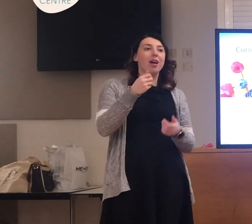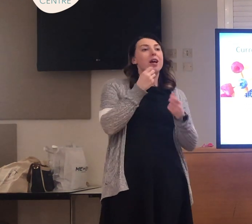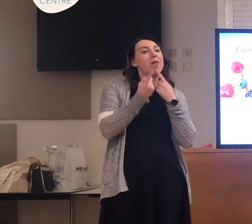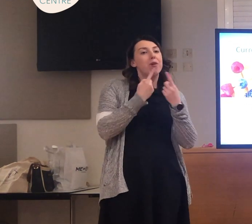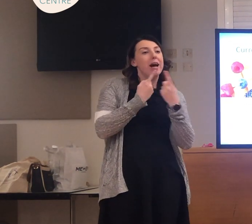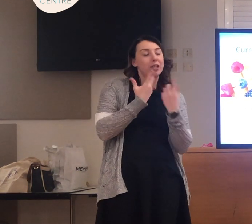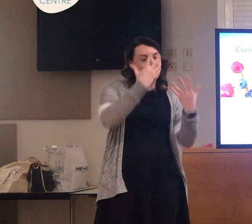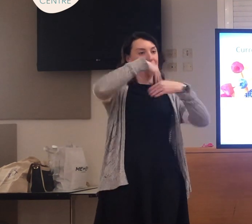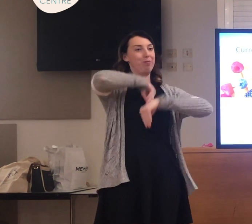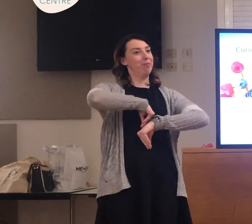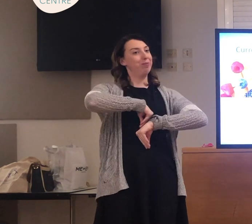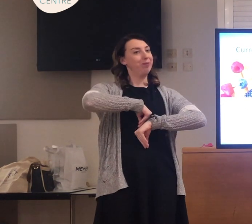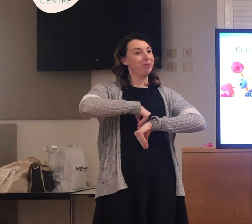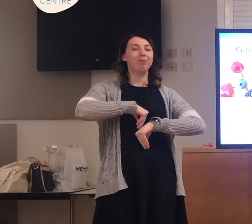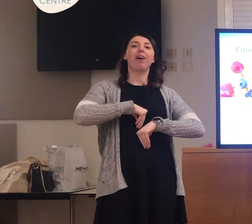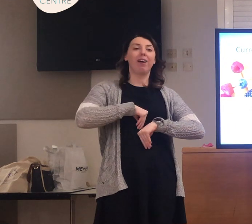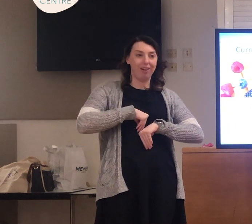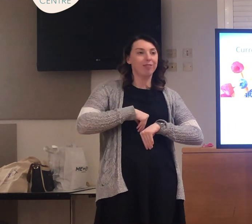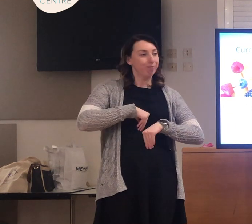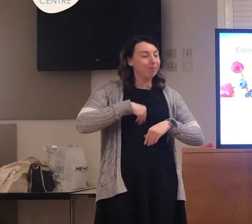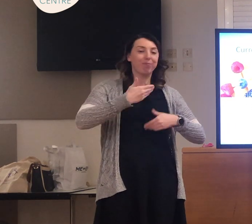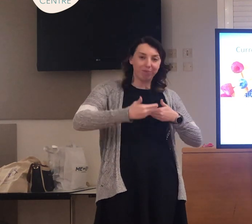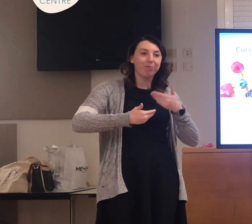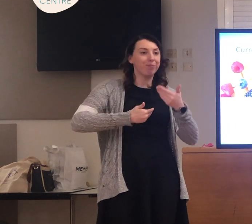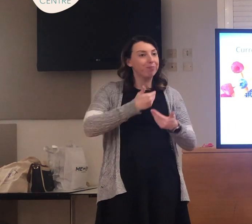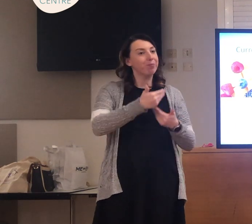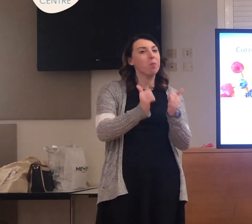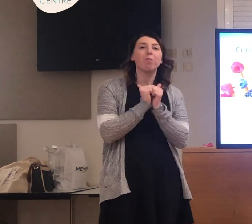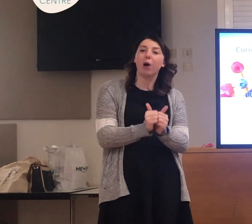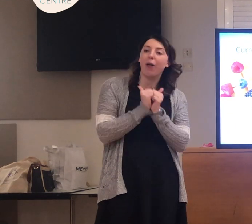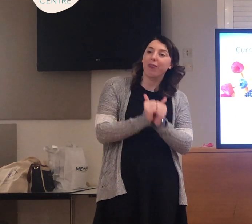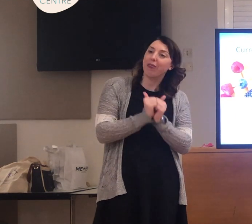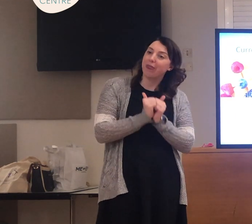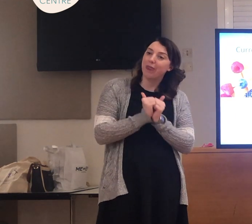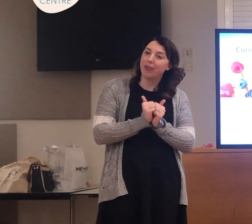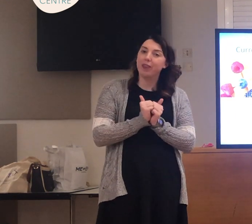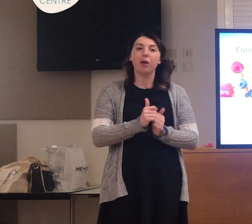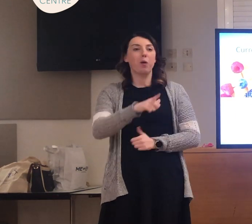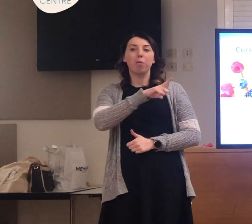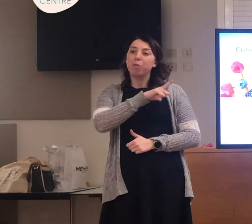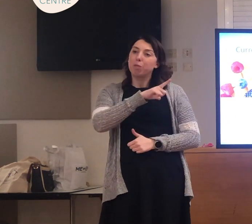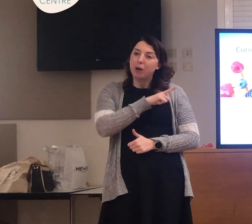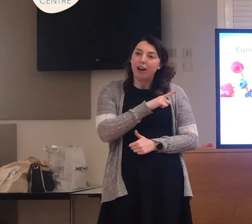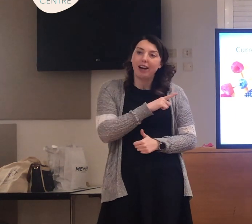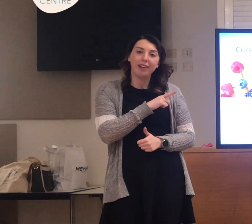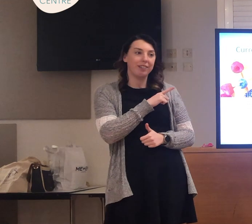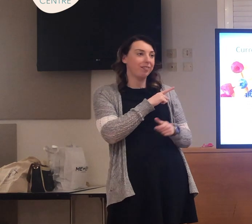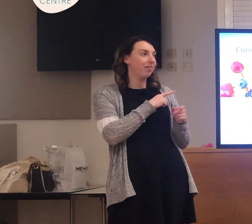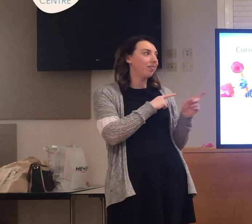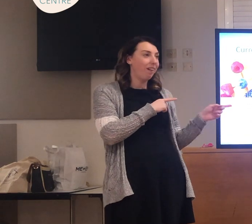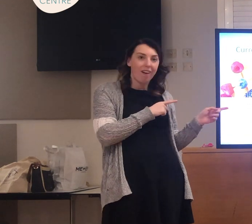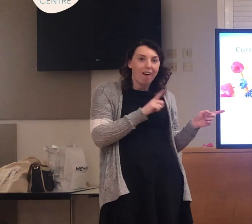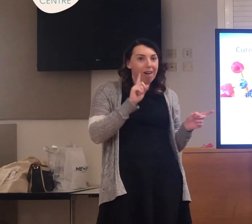it starts to make sense that actually it's worth doing now because you're not going to get away with